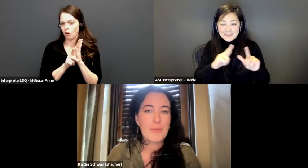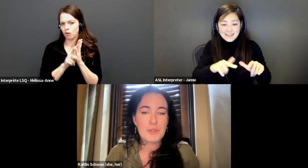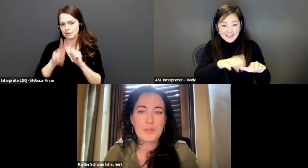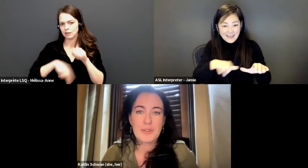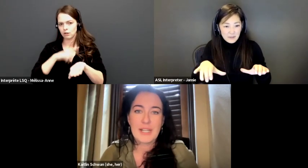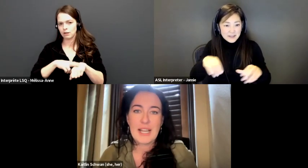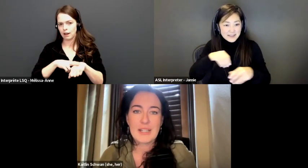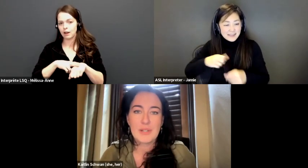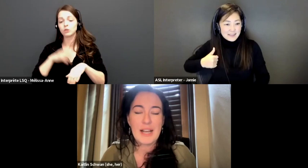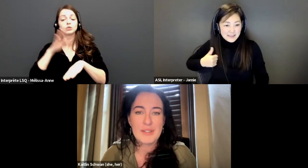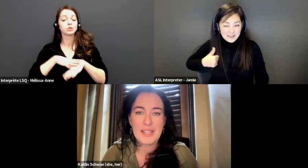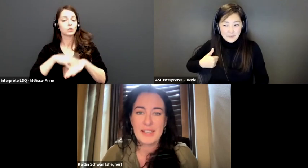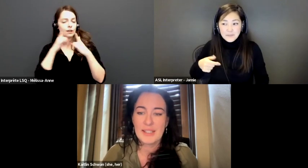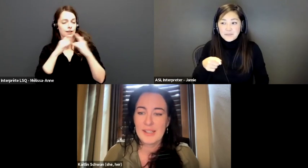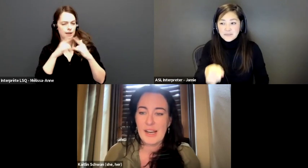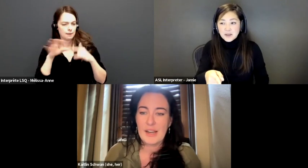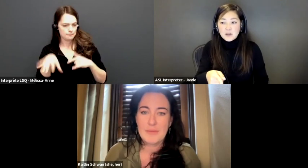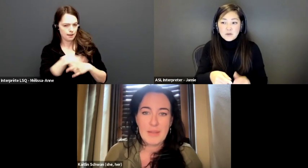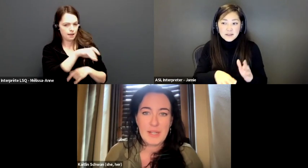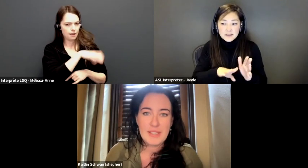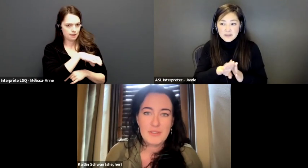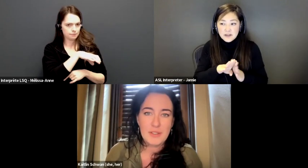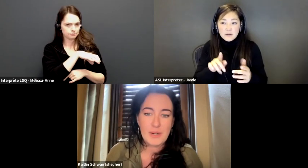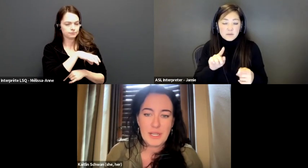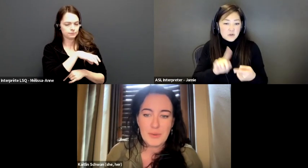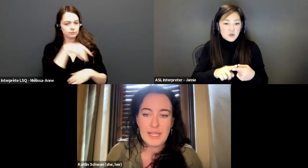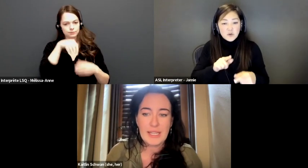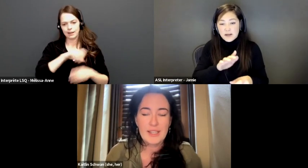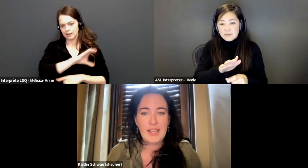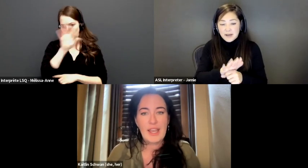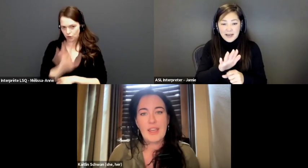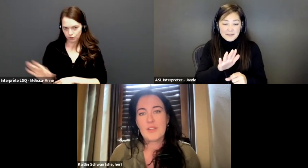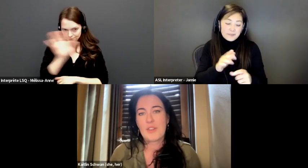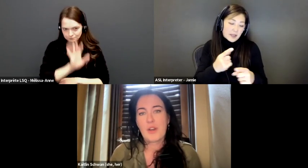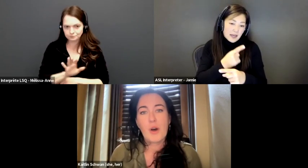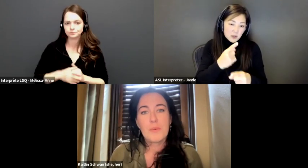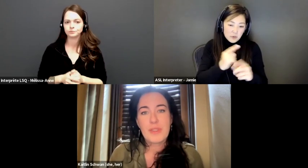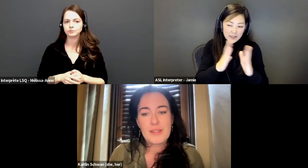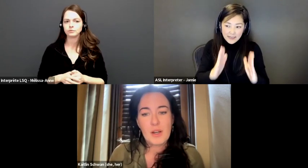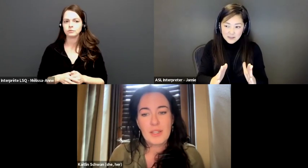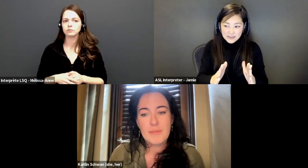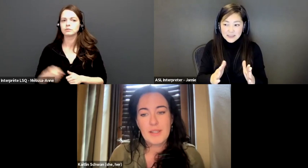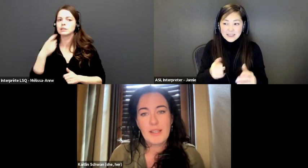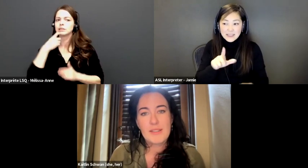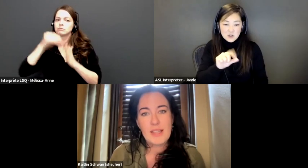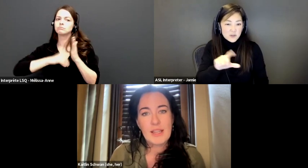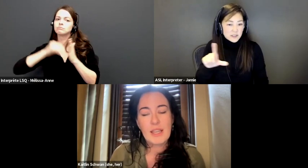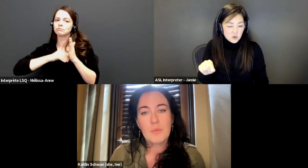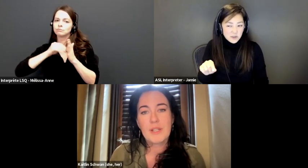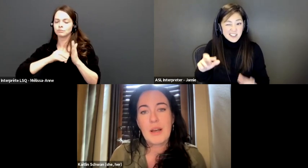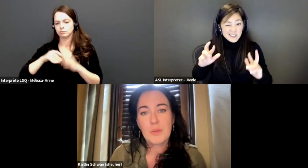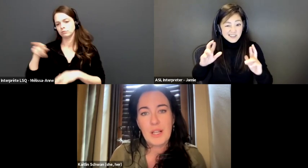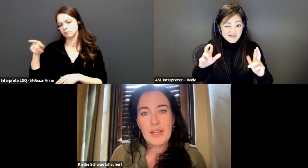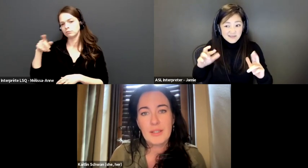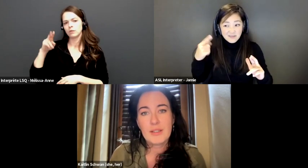Special Rapporteur on the Right to Adequate Housing and myself in 2020. And the hope with this document is that it